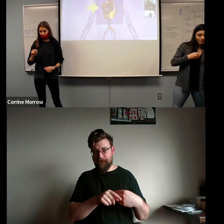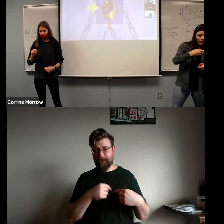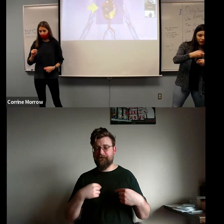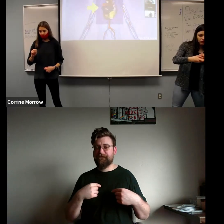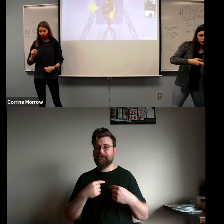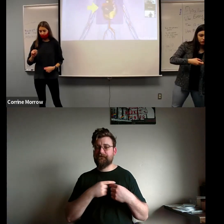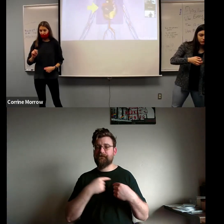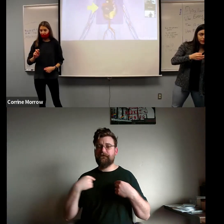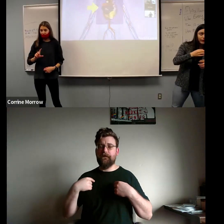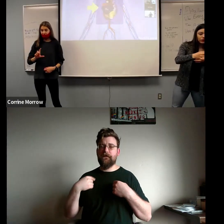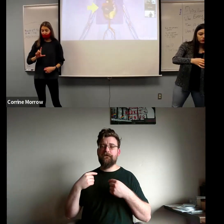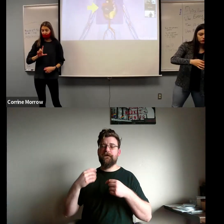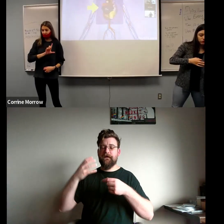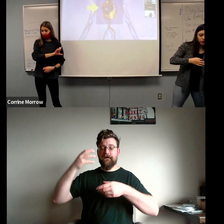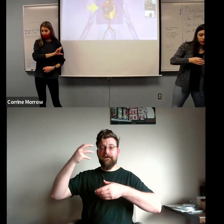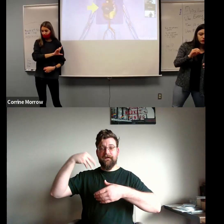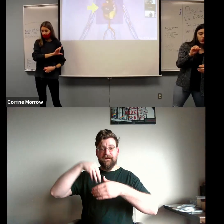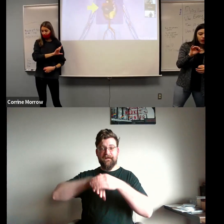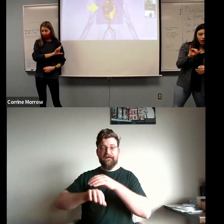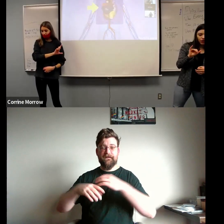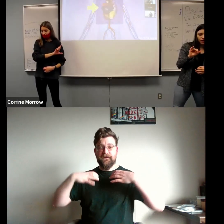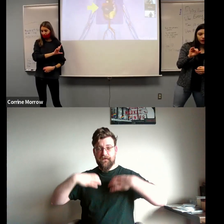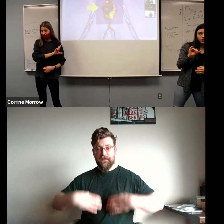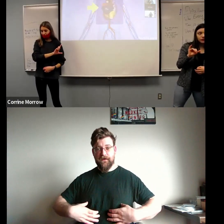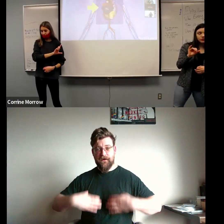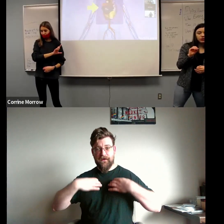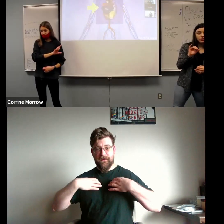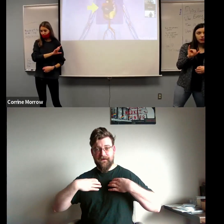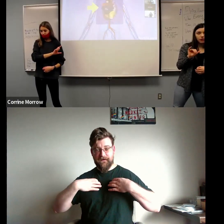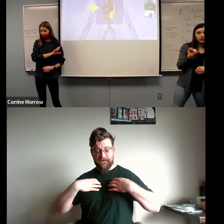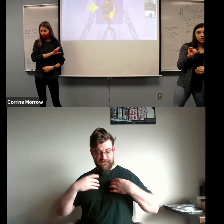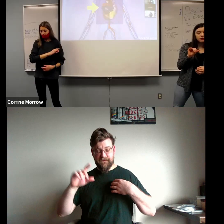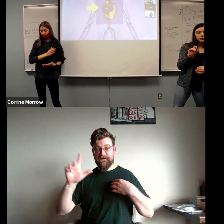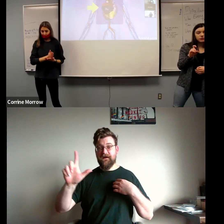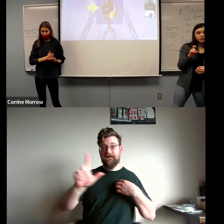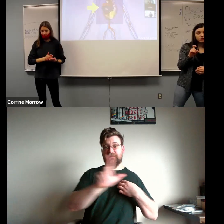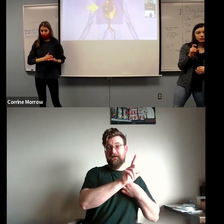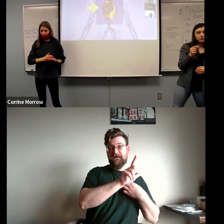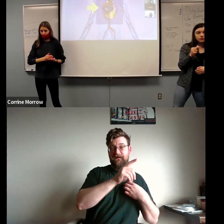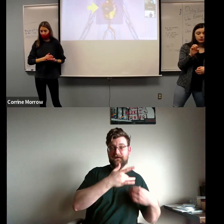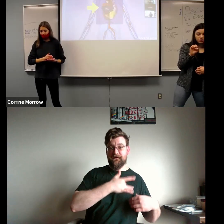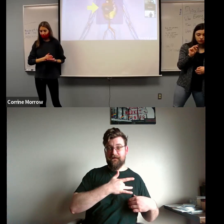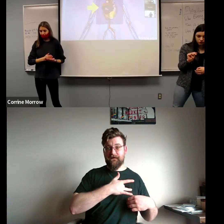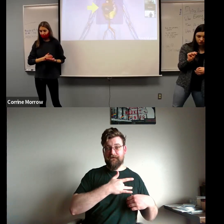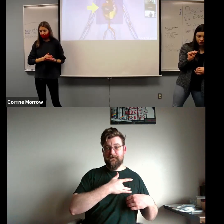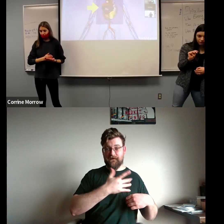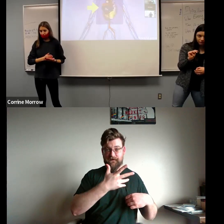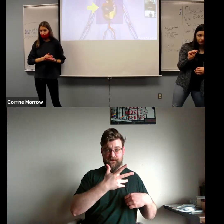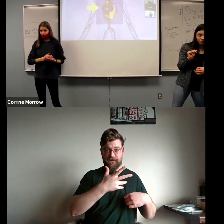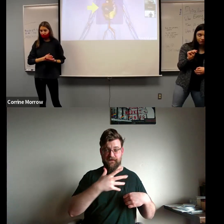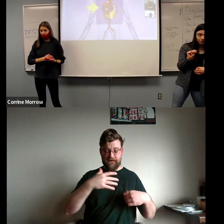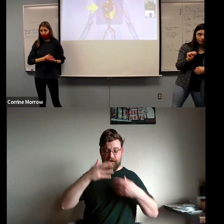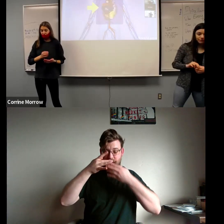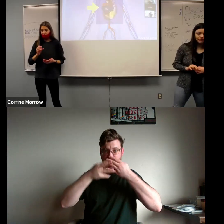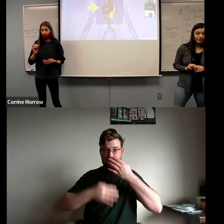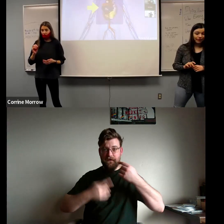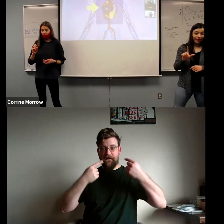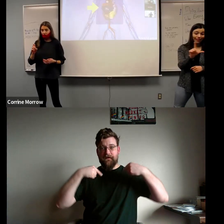heart pumps the oxygenated blood all the way to the rest of the body. That's why the left side of the heart is